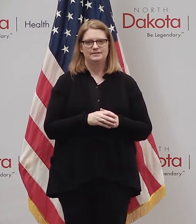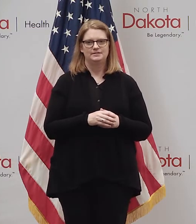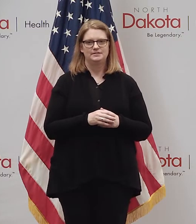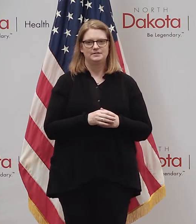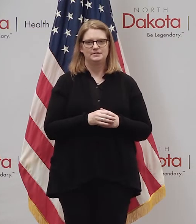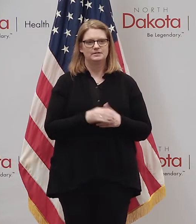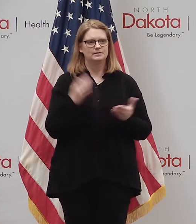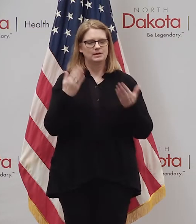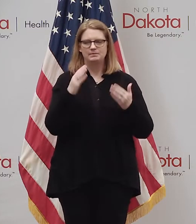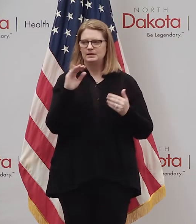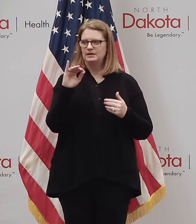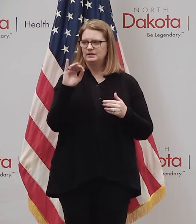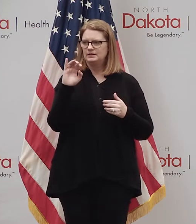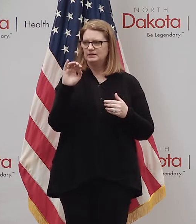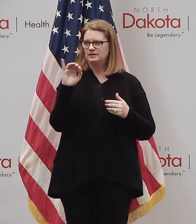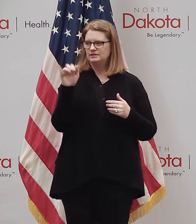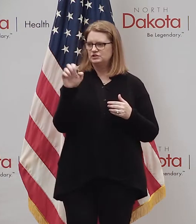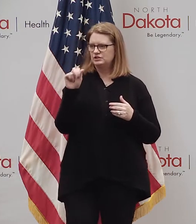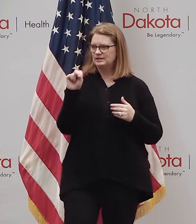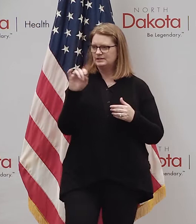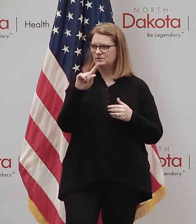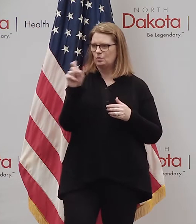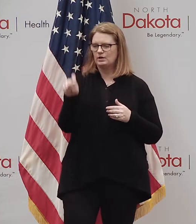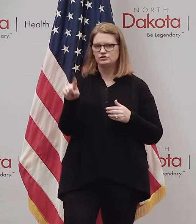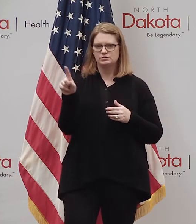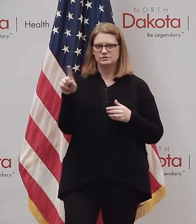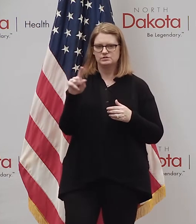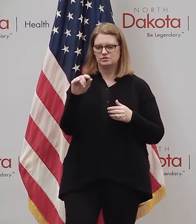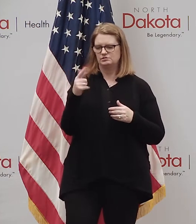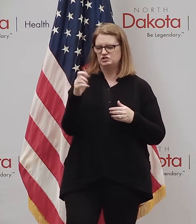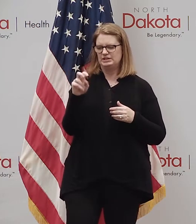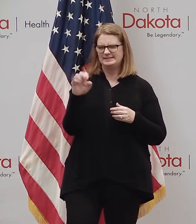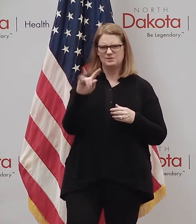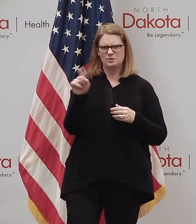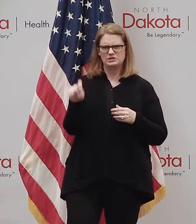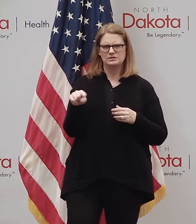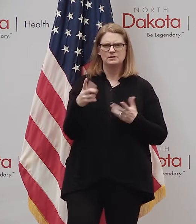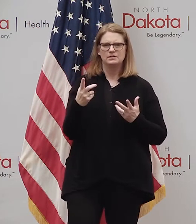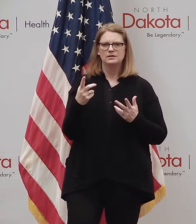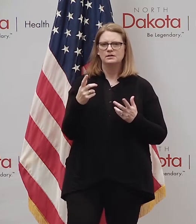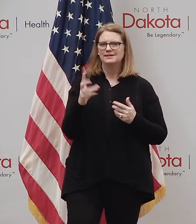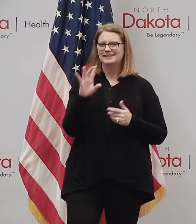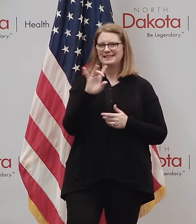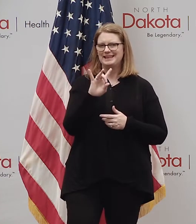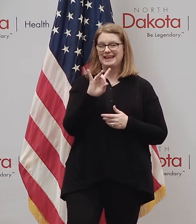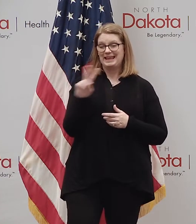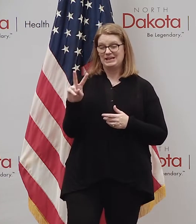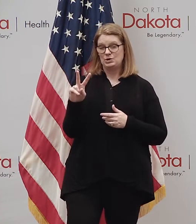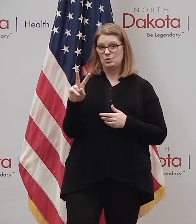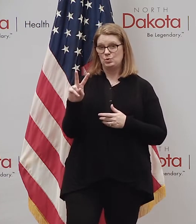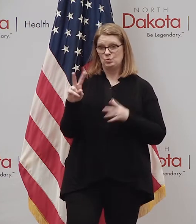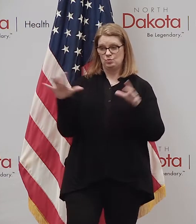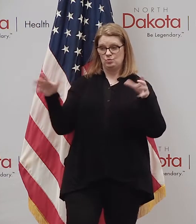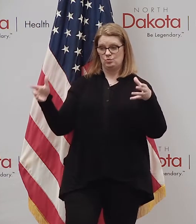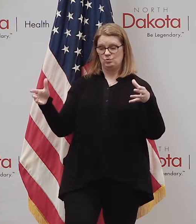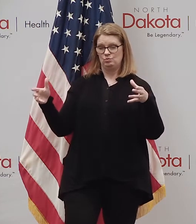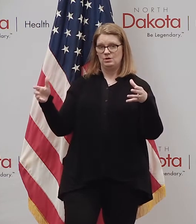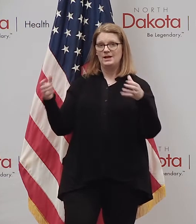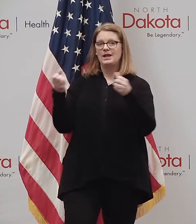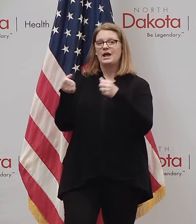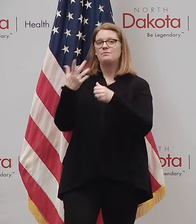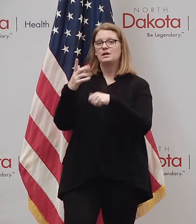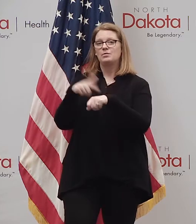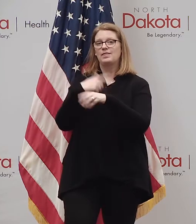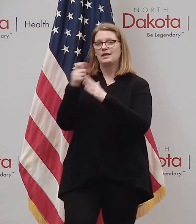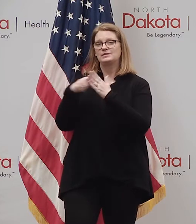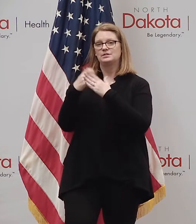this might have been Jean's question coming in now. The answer about how many of the 82 were at long-term care